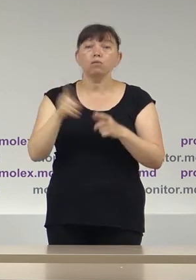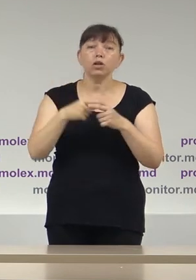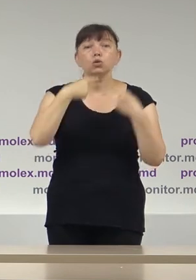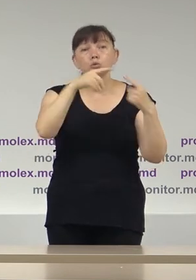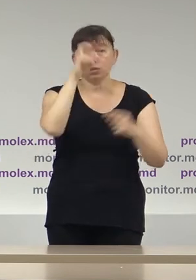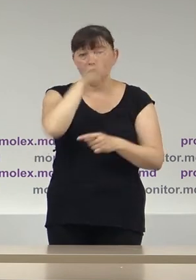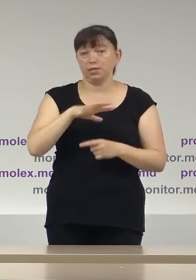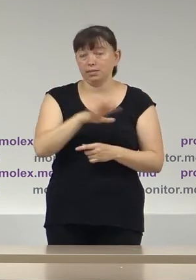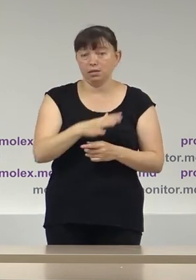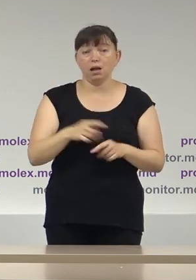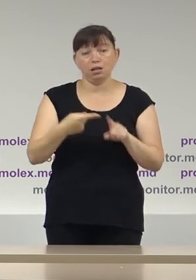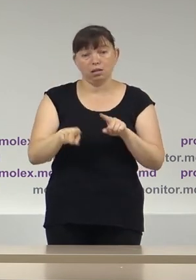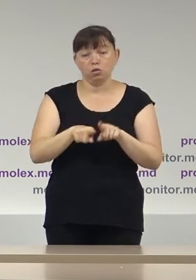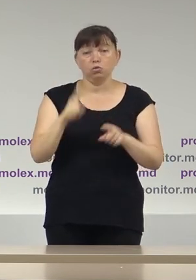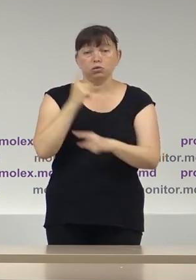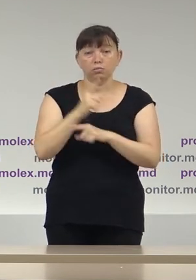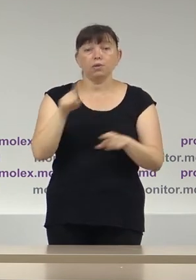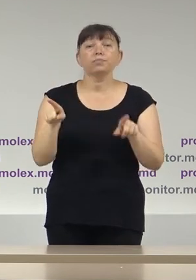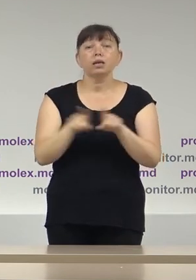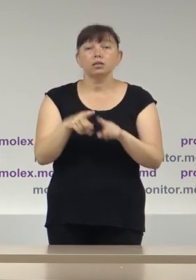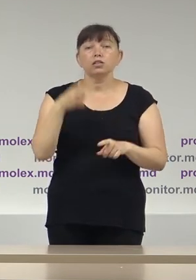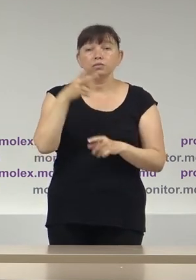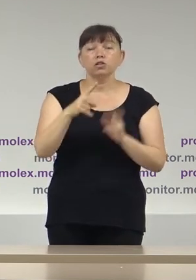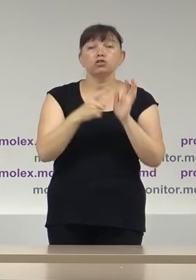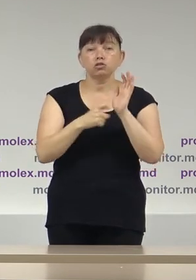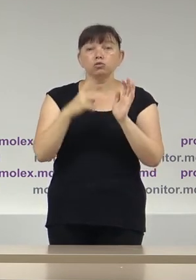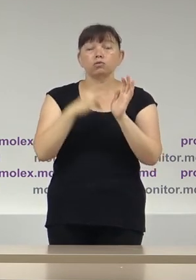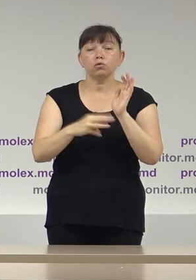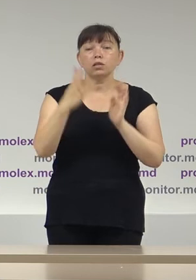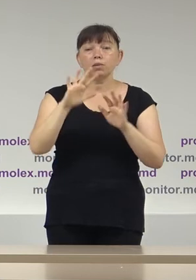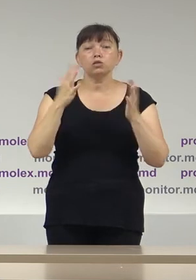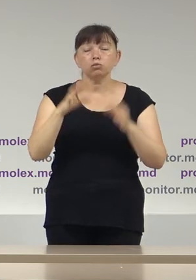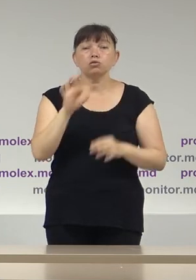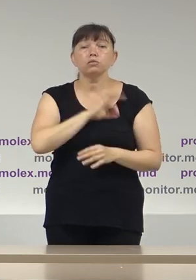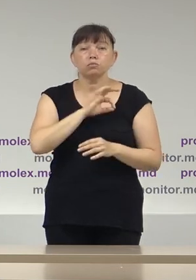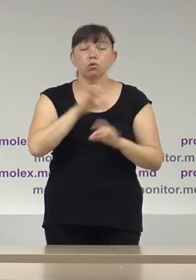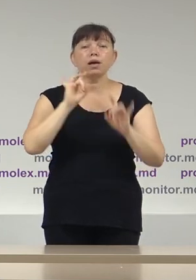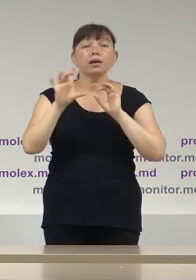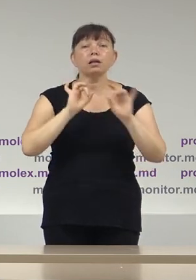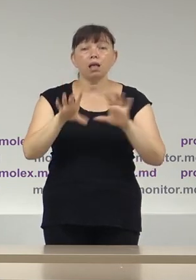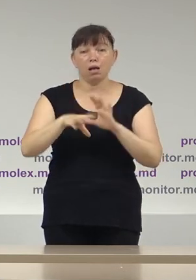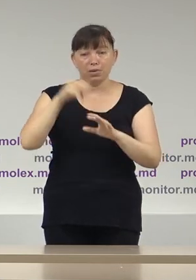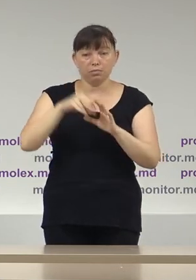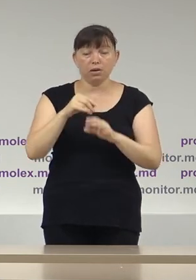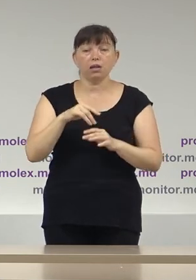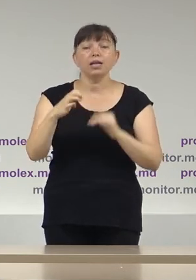using images and symbols of the Republic of Moldova and other states. Also, at least